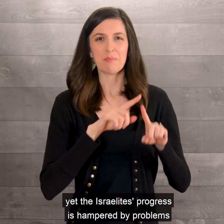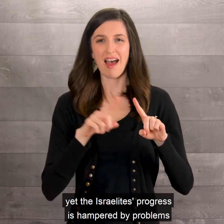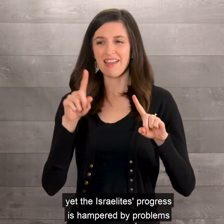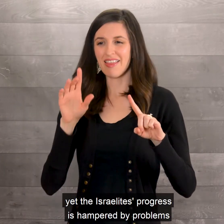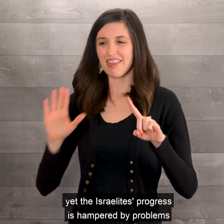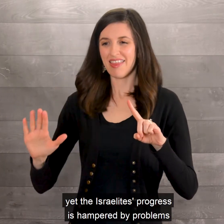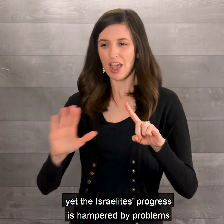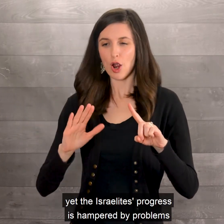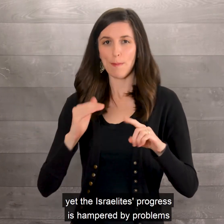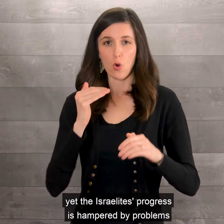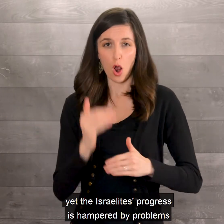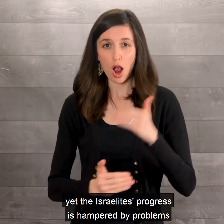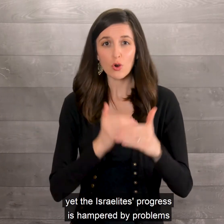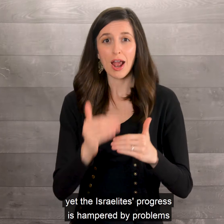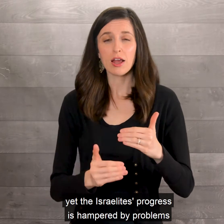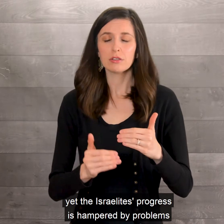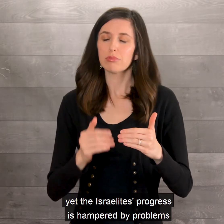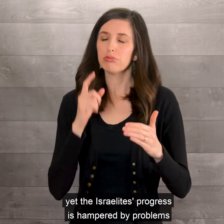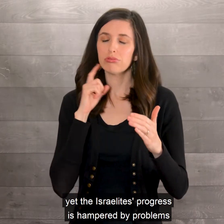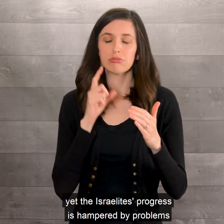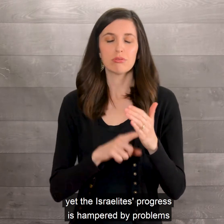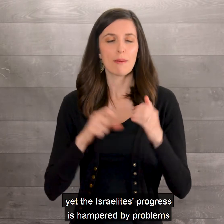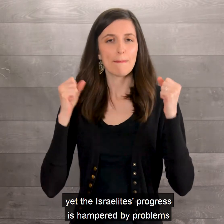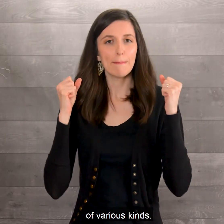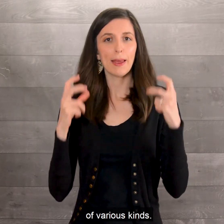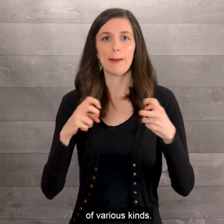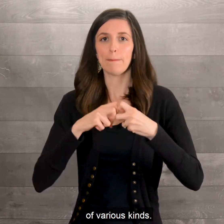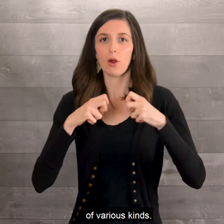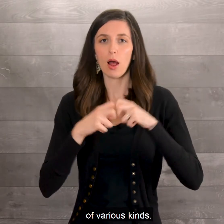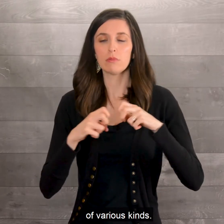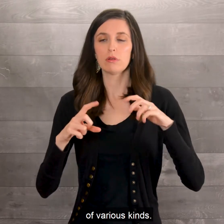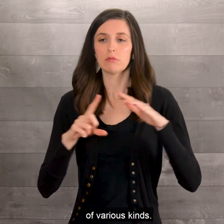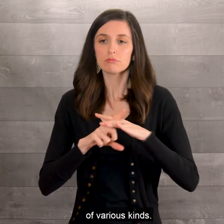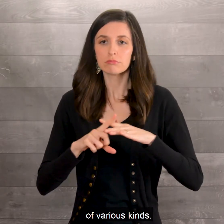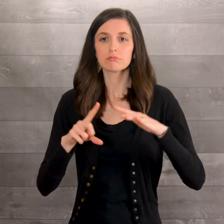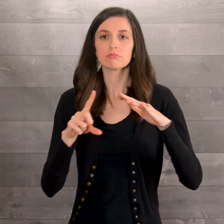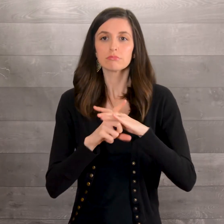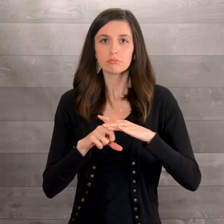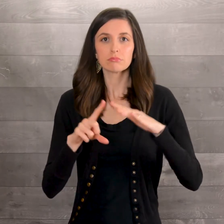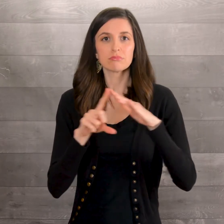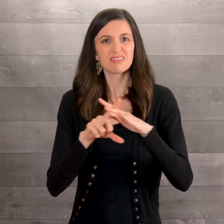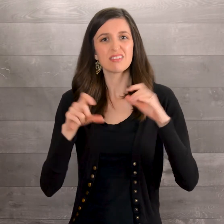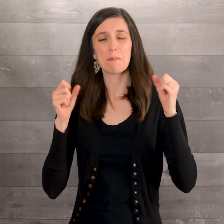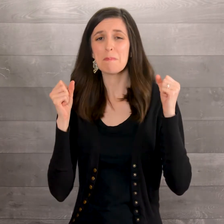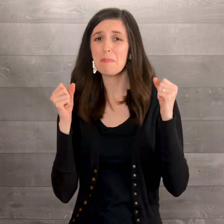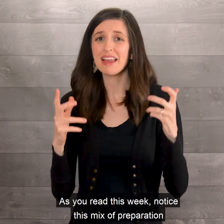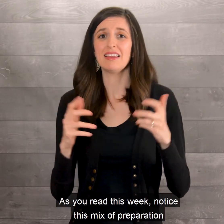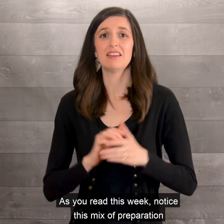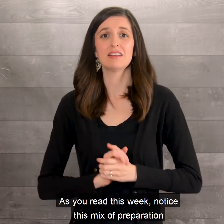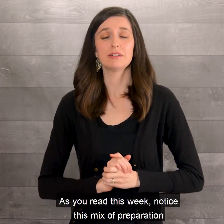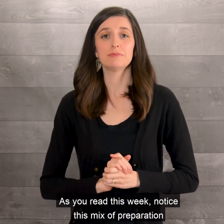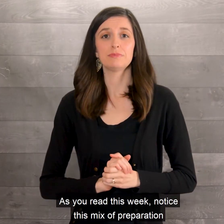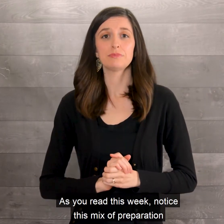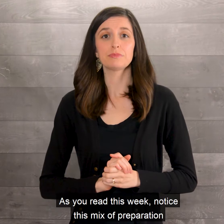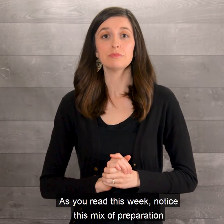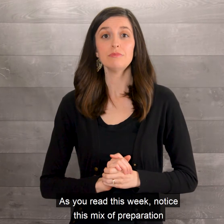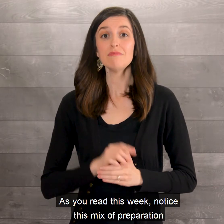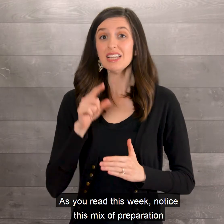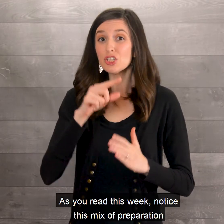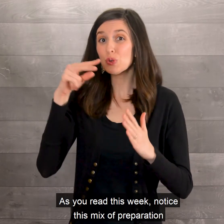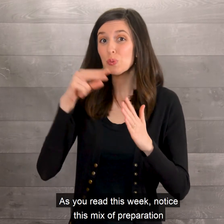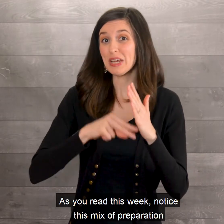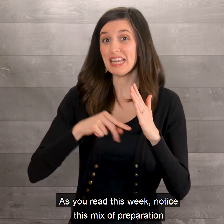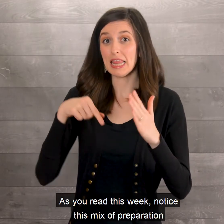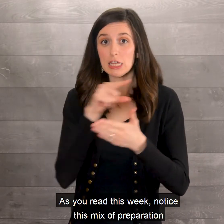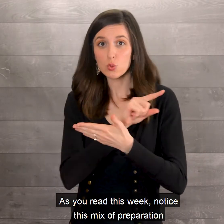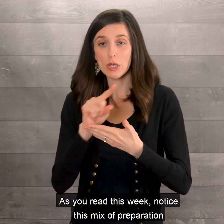Yet the Israelites' progress is hampered by problems of various kinds. As you read this week,